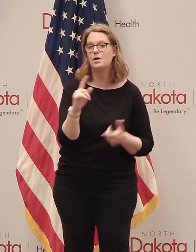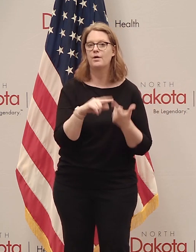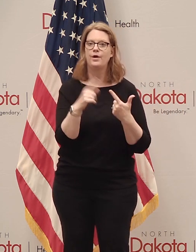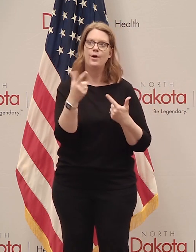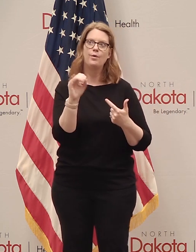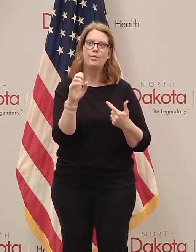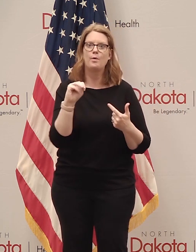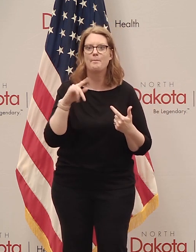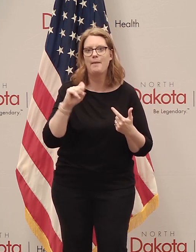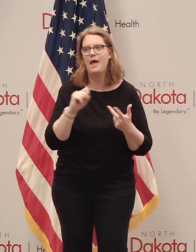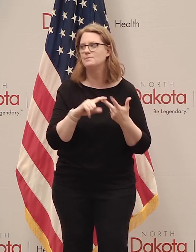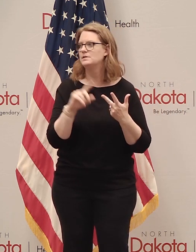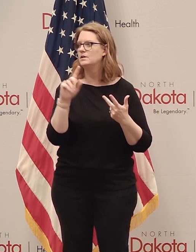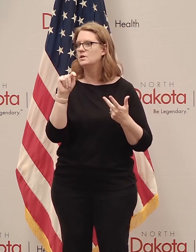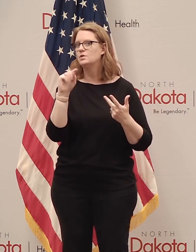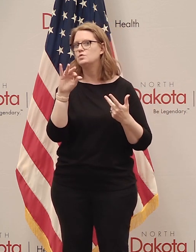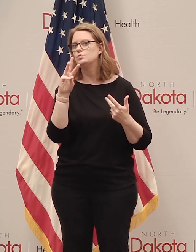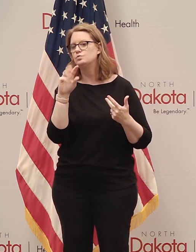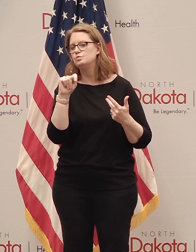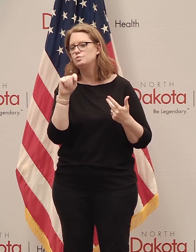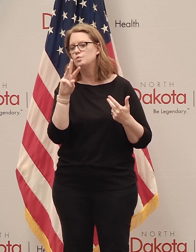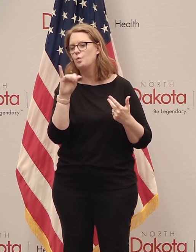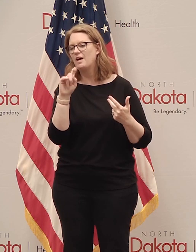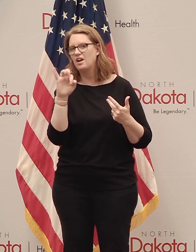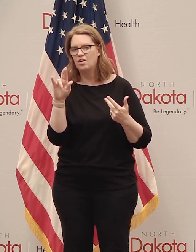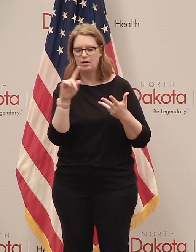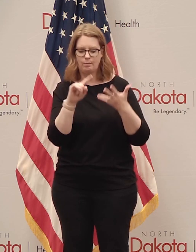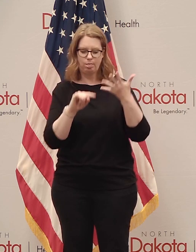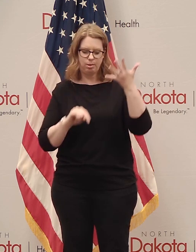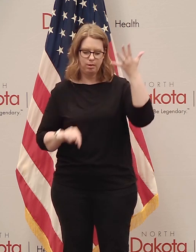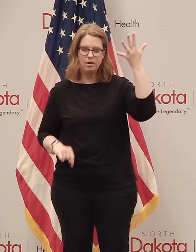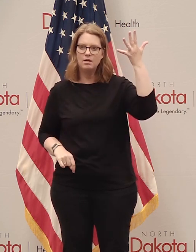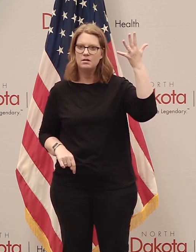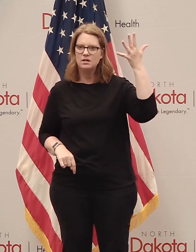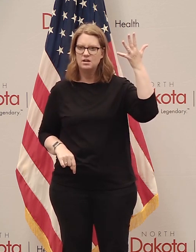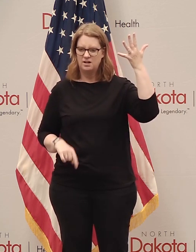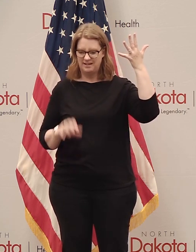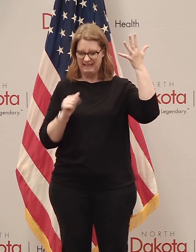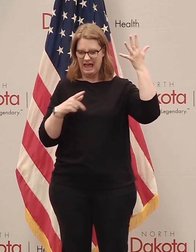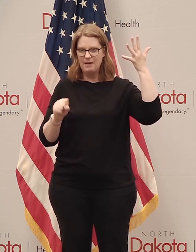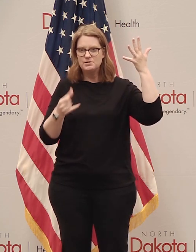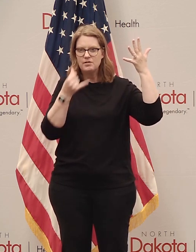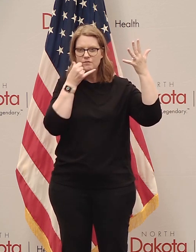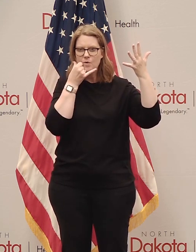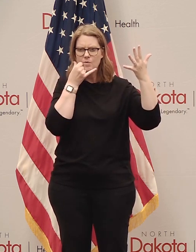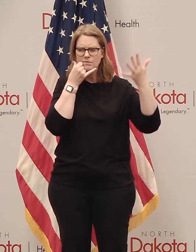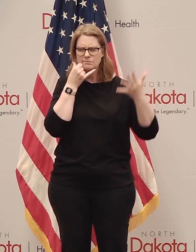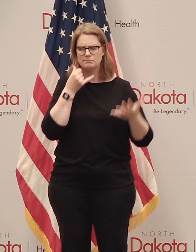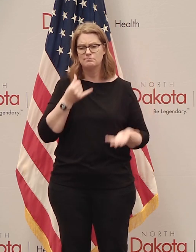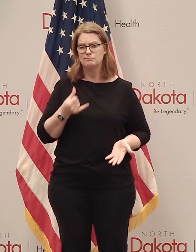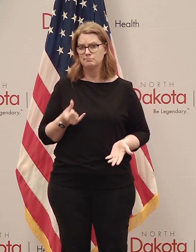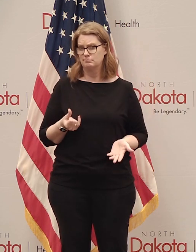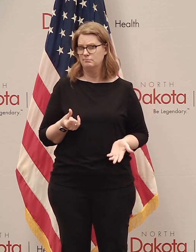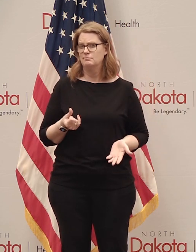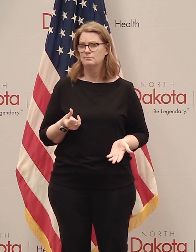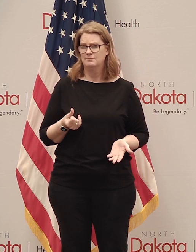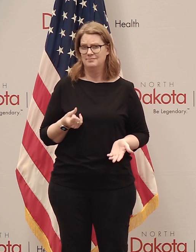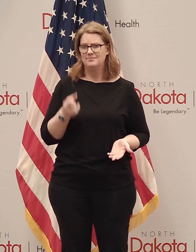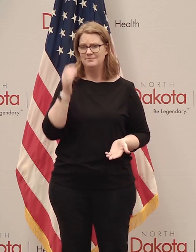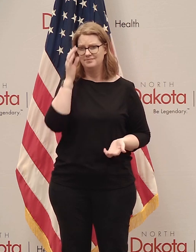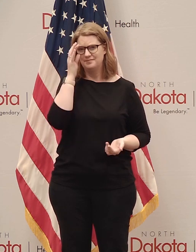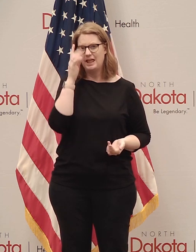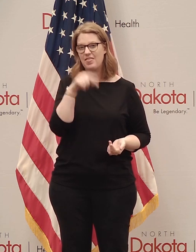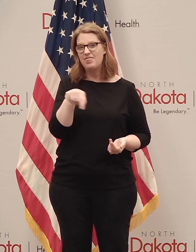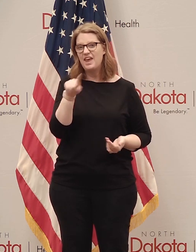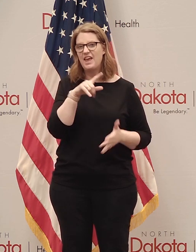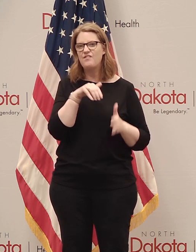Maps or Twitter or any of the other 50 apps on your phone, they have way more access